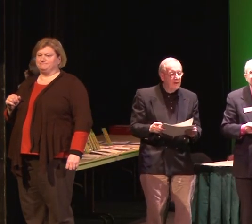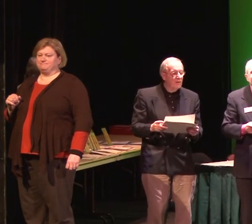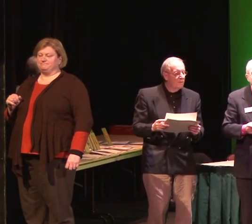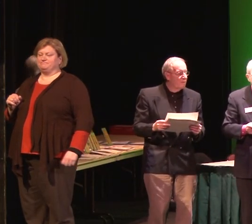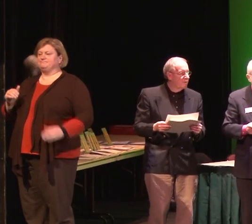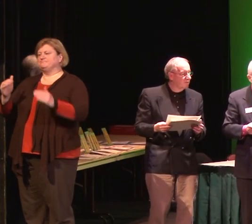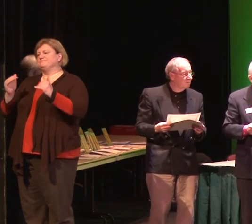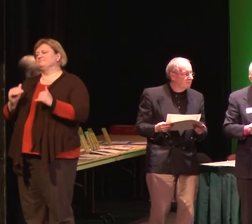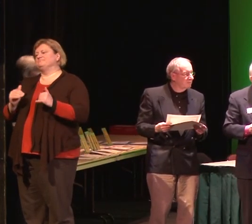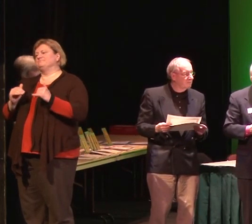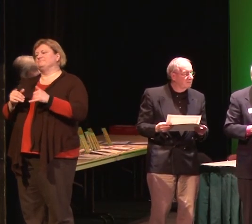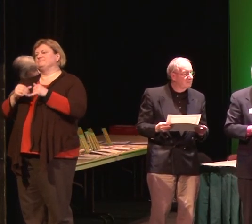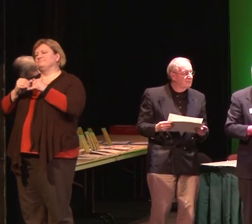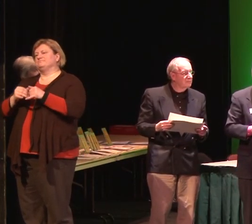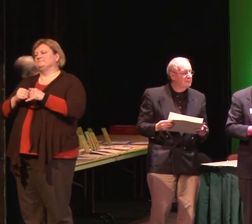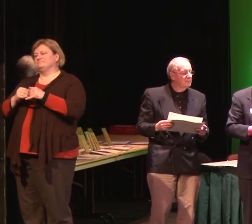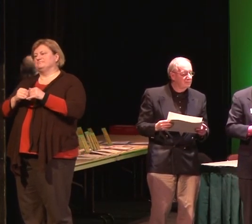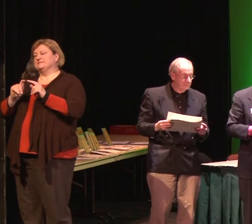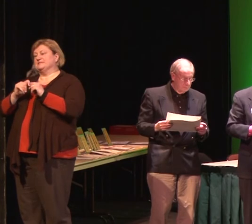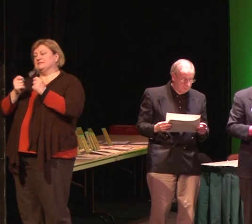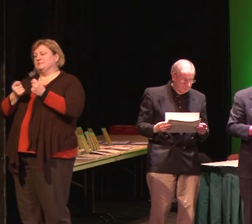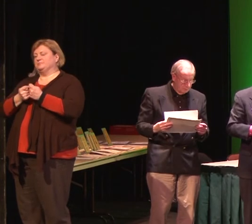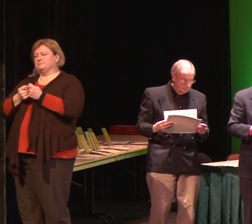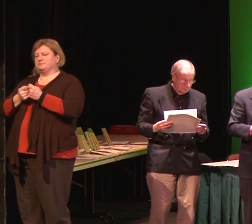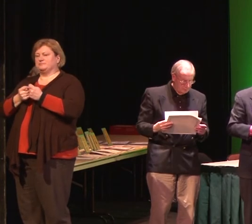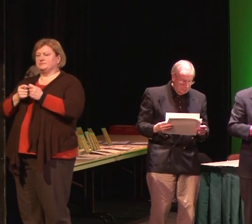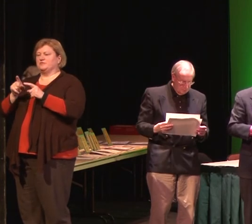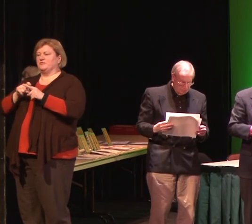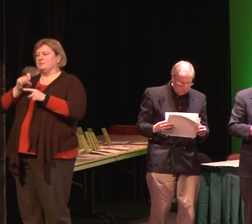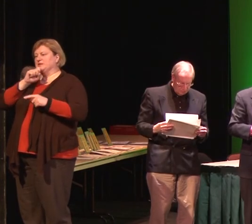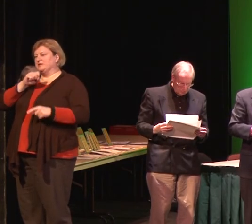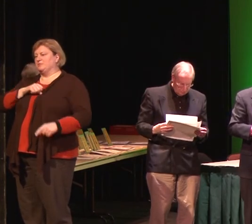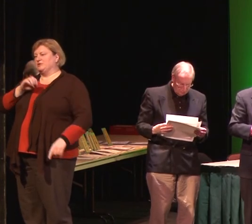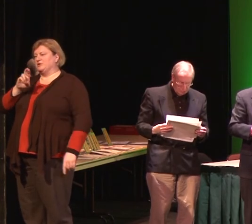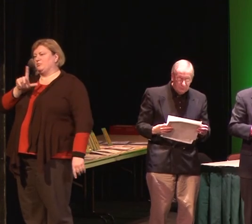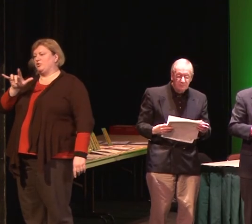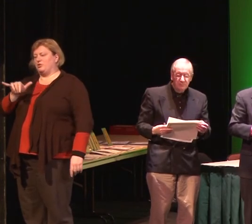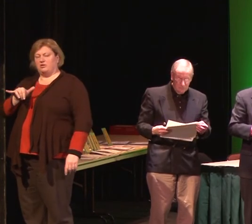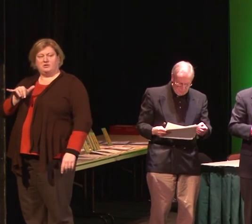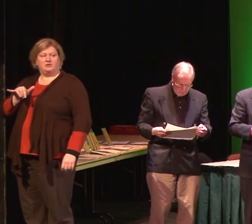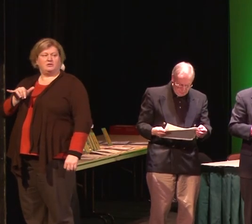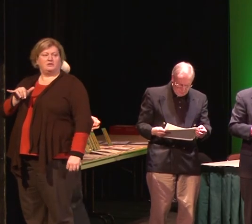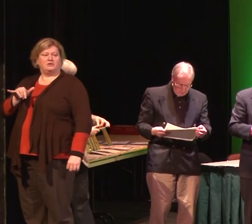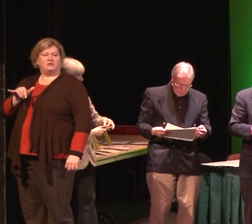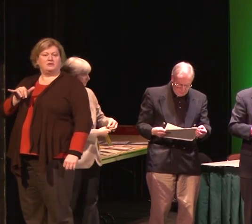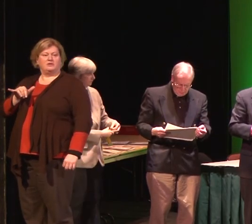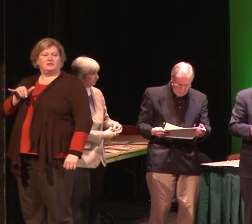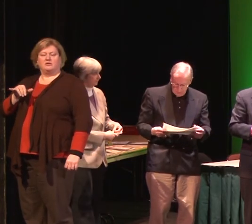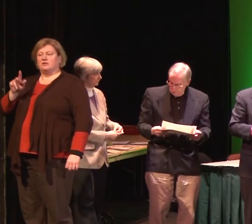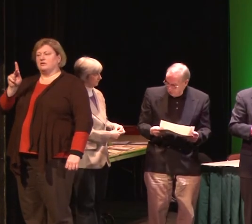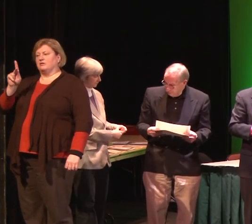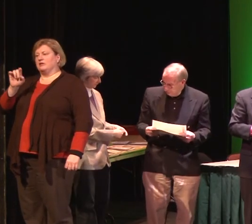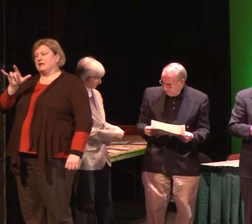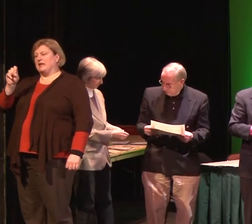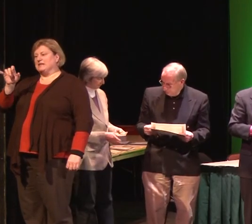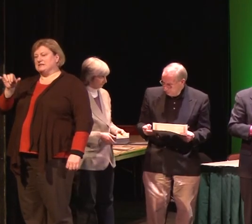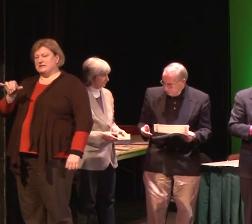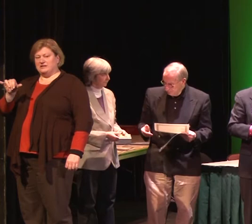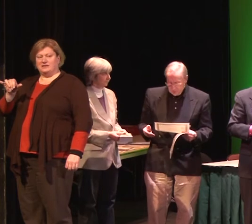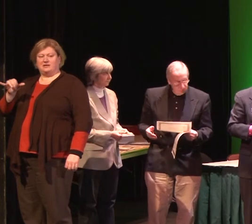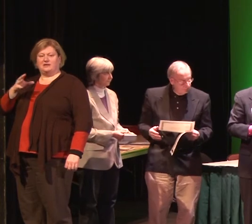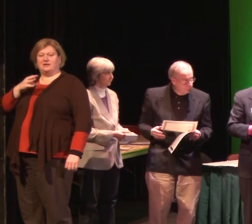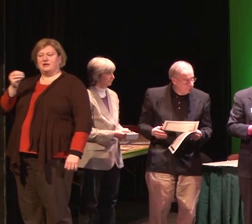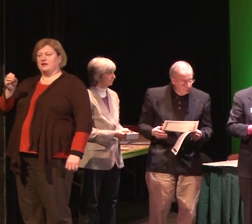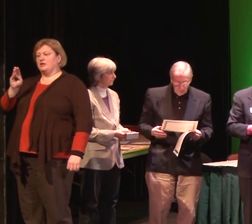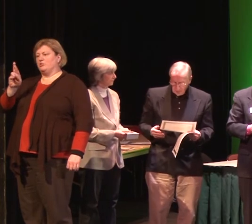Our next award goes to a team project from Somerset Berkeley High School, going to Kelsey Mills and